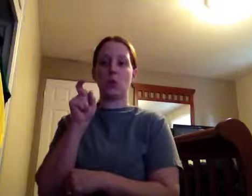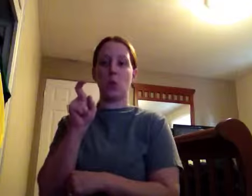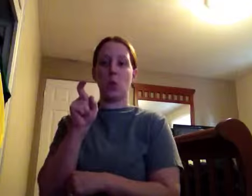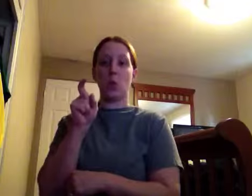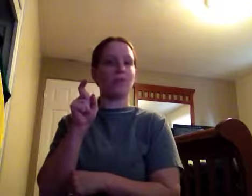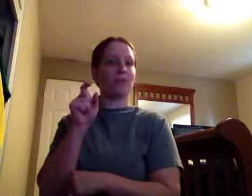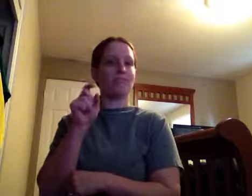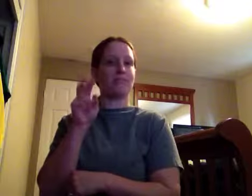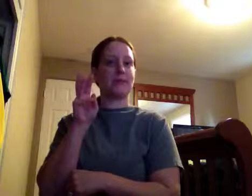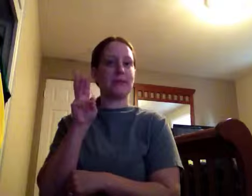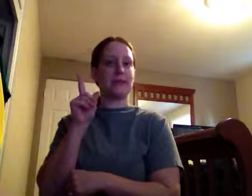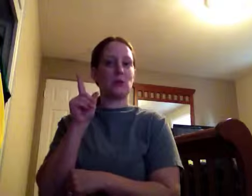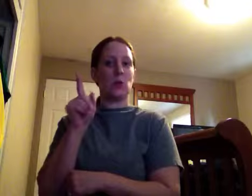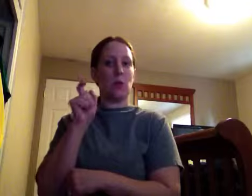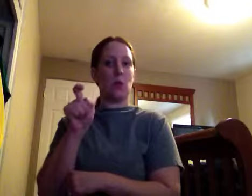61.53%, and that's oxygen.